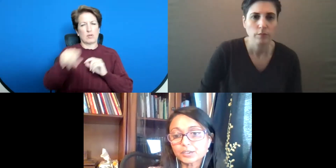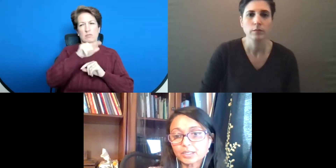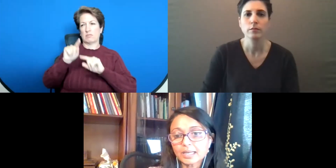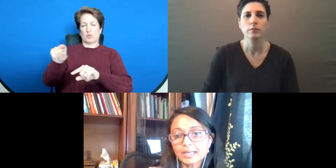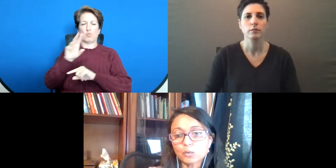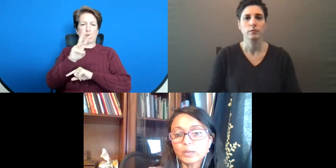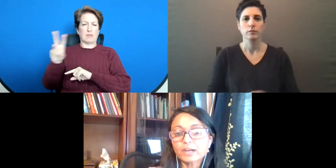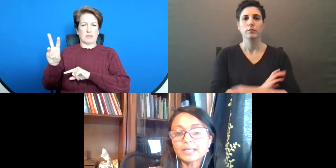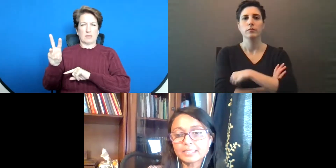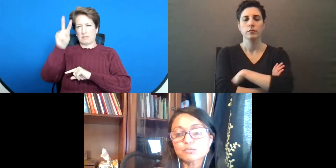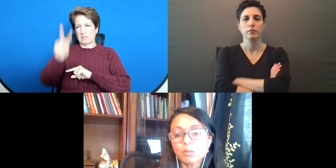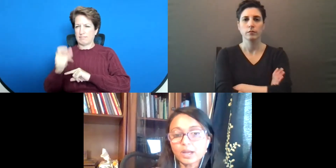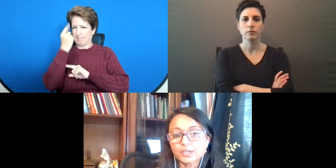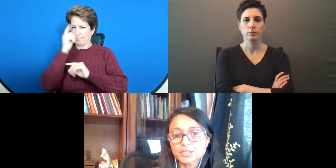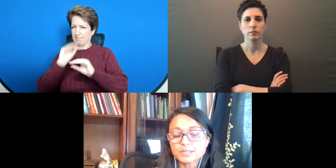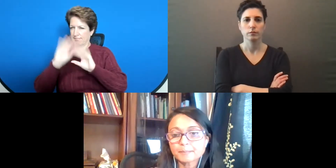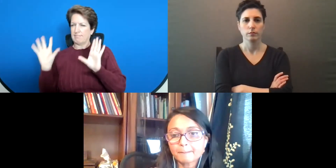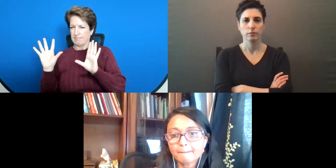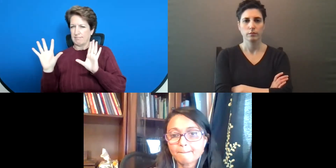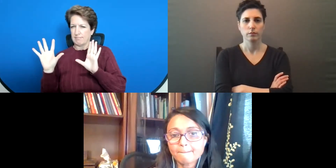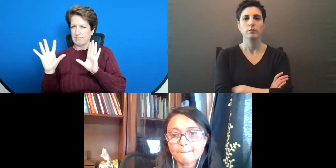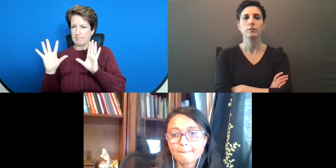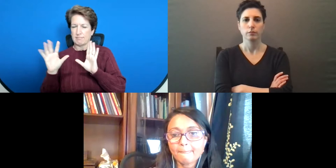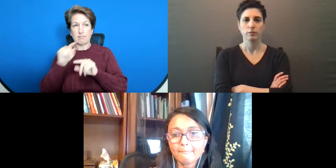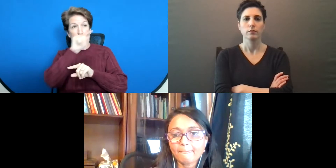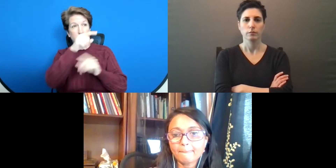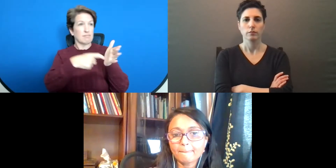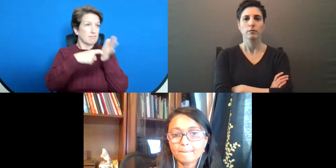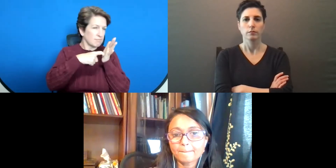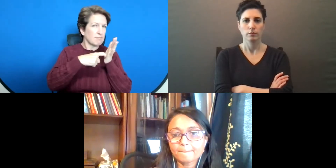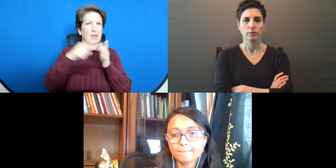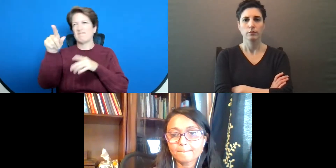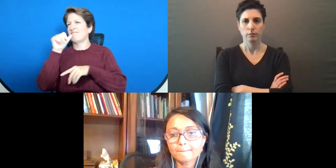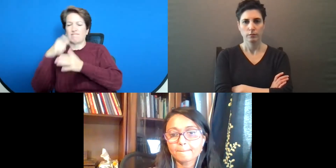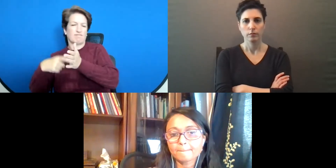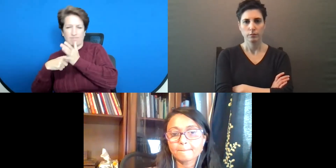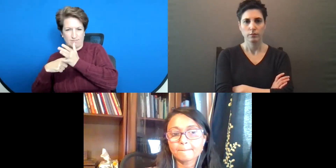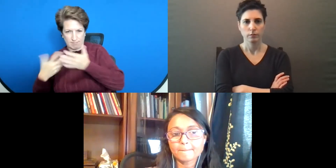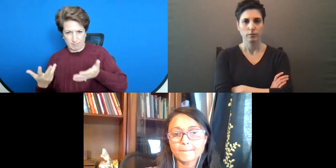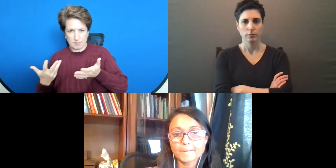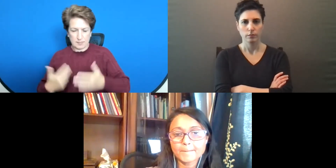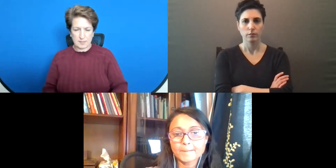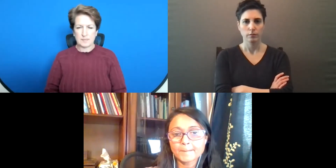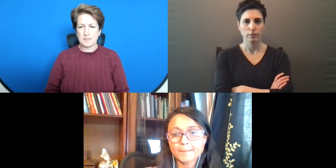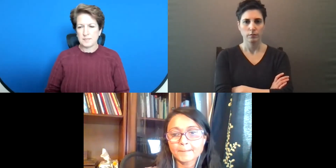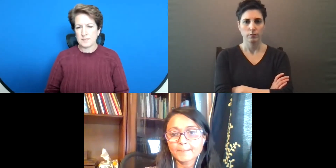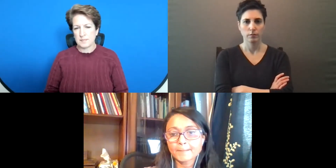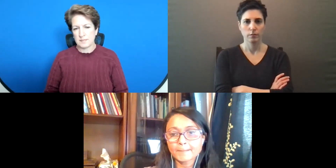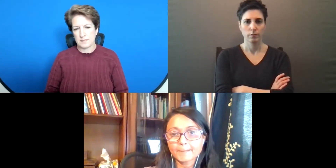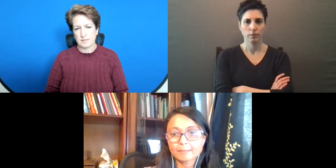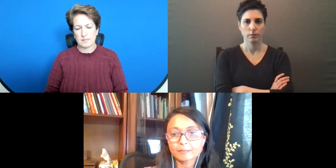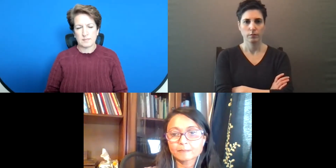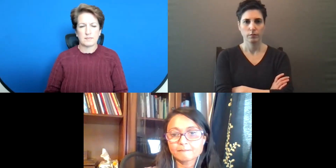be clear where it is required. Great, thank you. How do those who